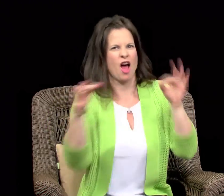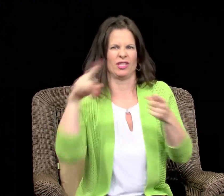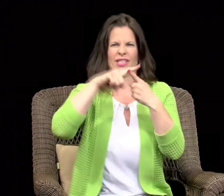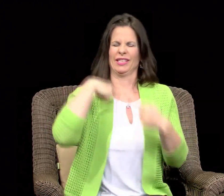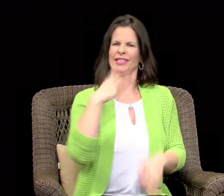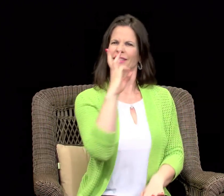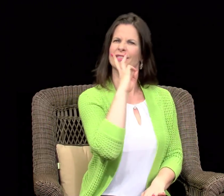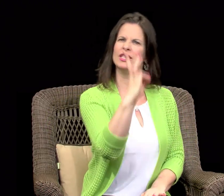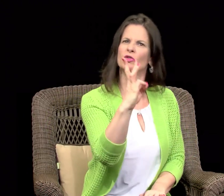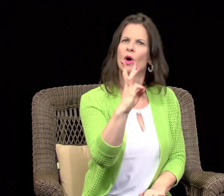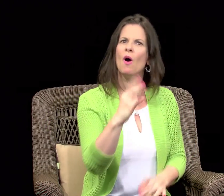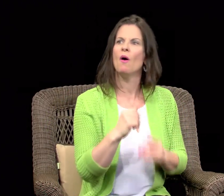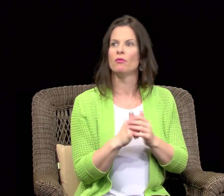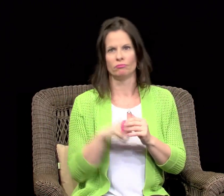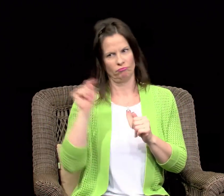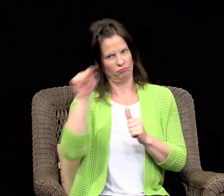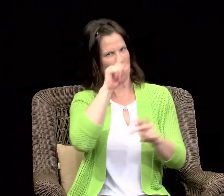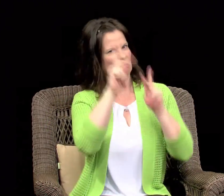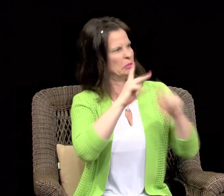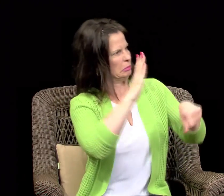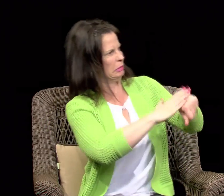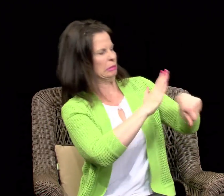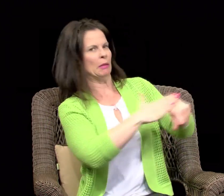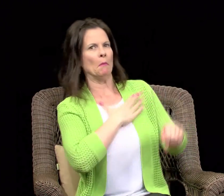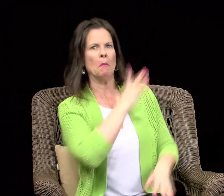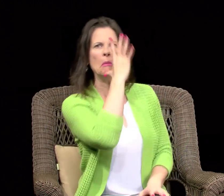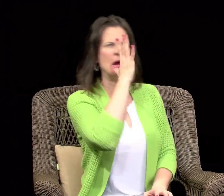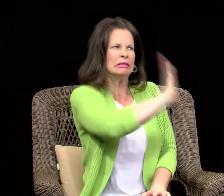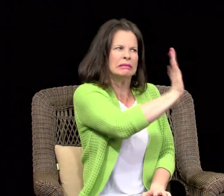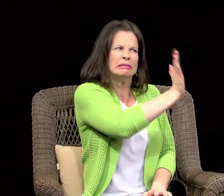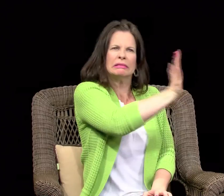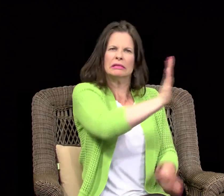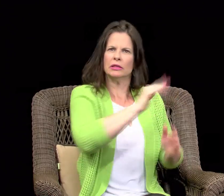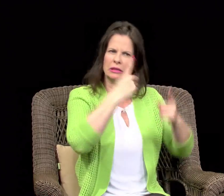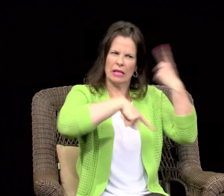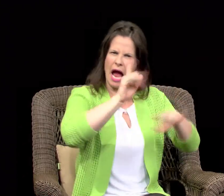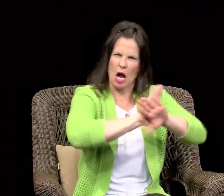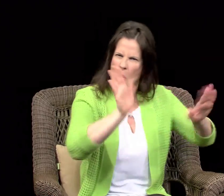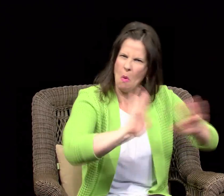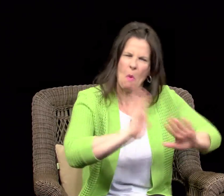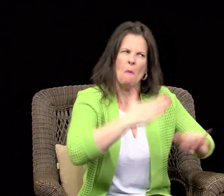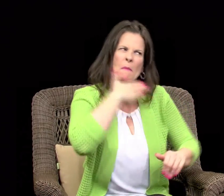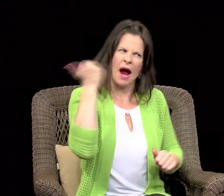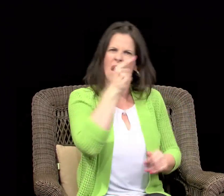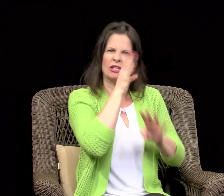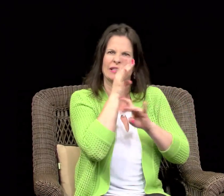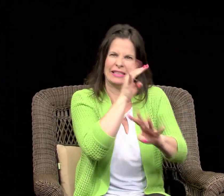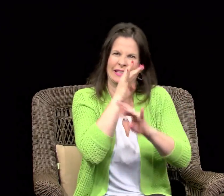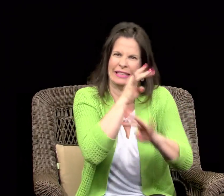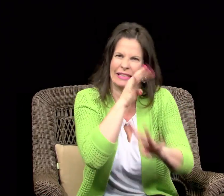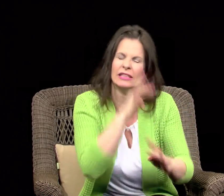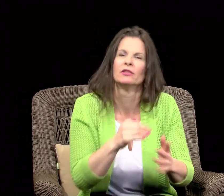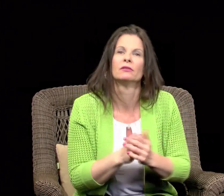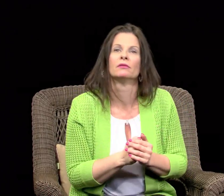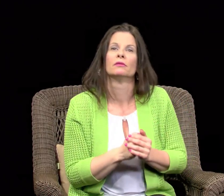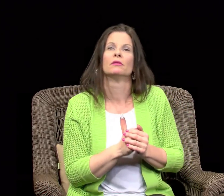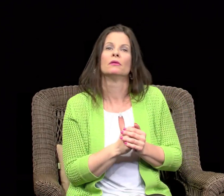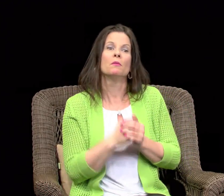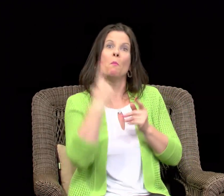I had an experience when I was 6 years old. My parents were told not to teach me sign,